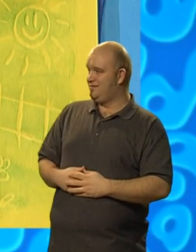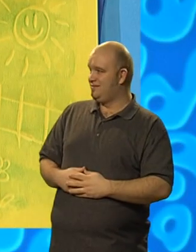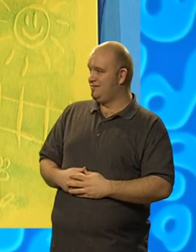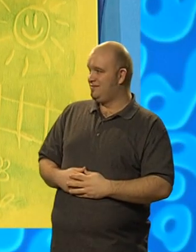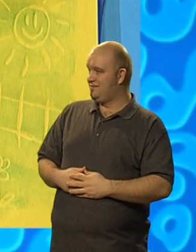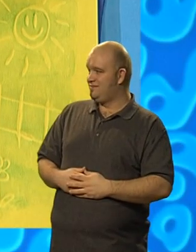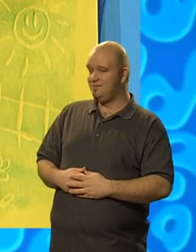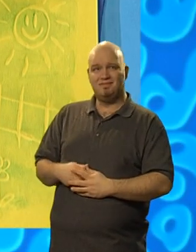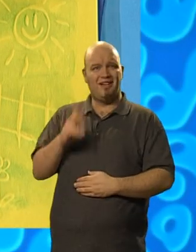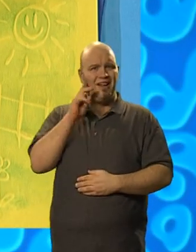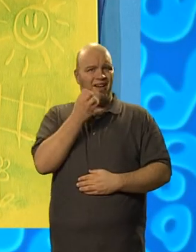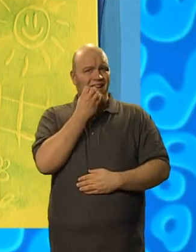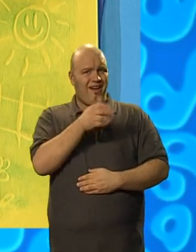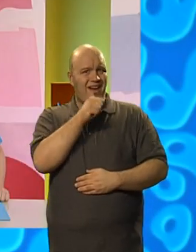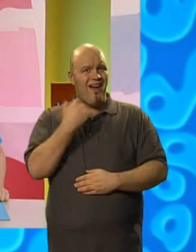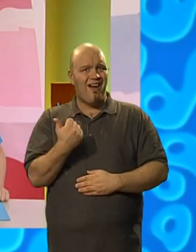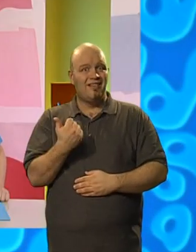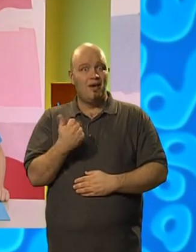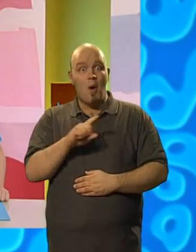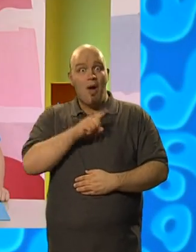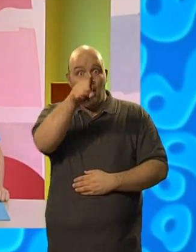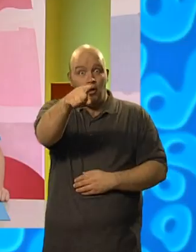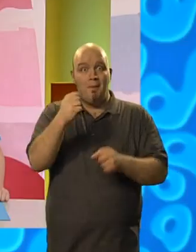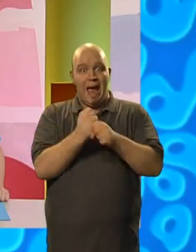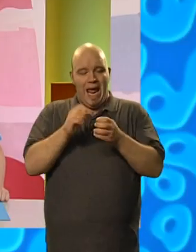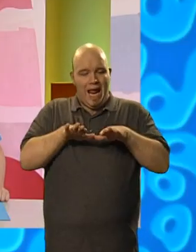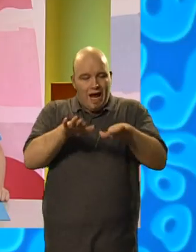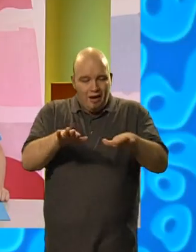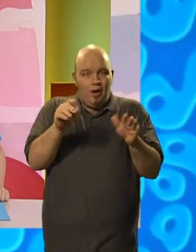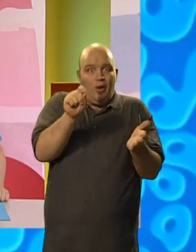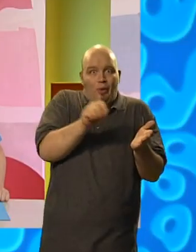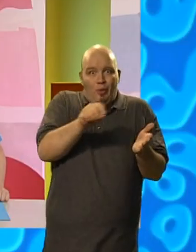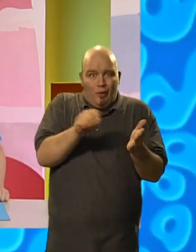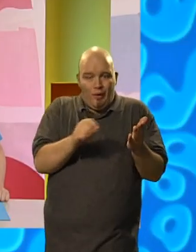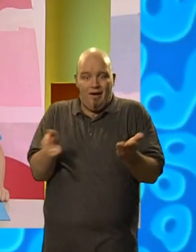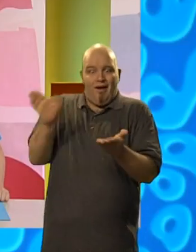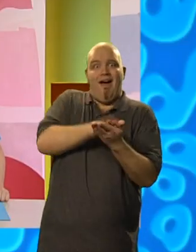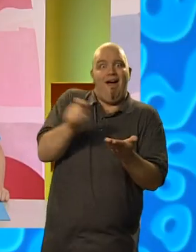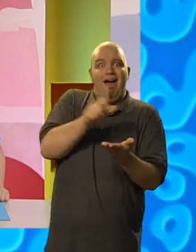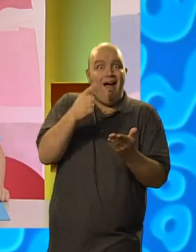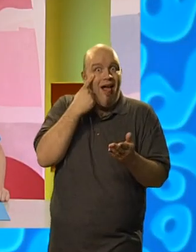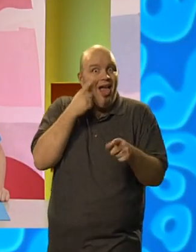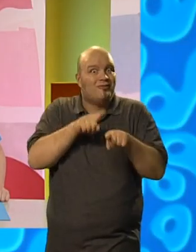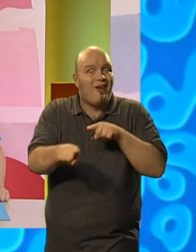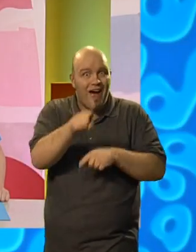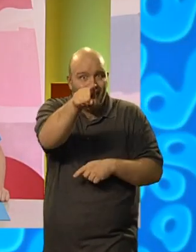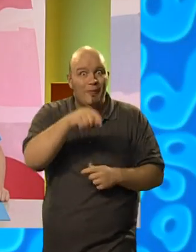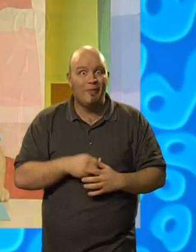I think they look really nice. What do you think? Why don't you try making pictures with modelling clay and see what happens?